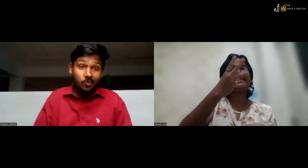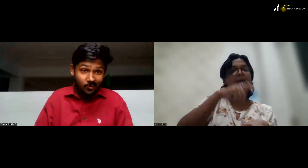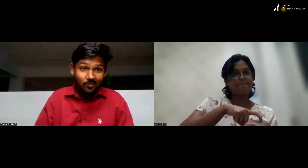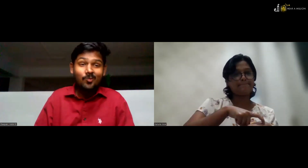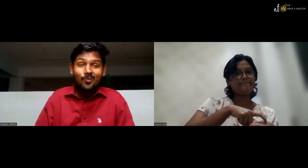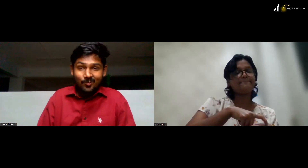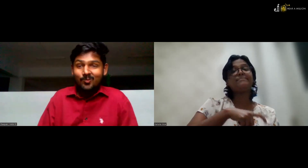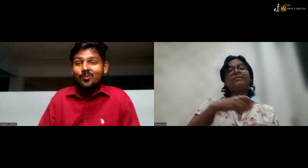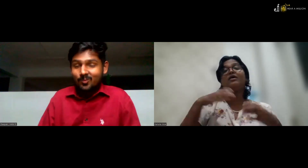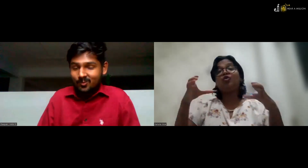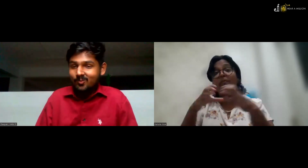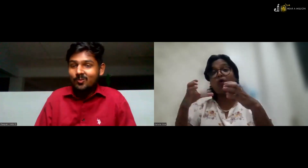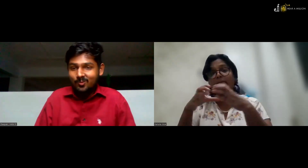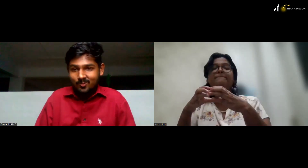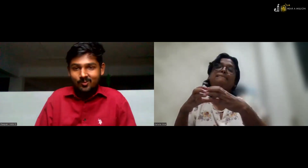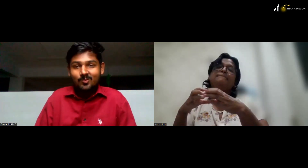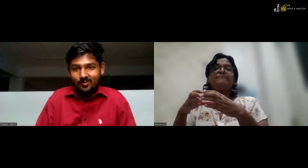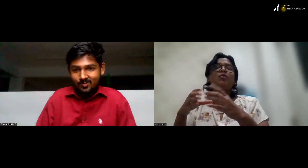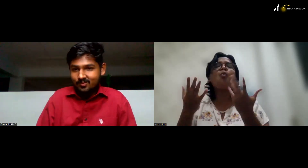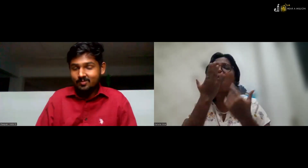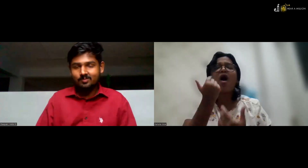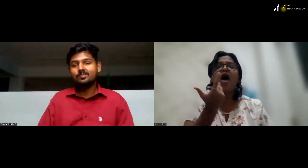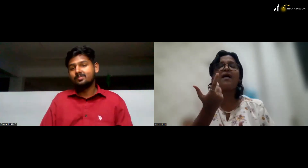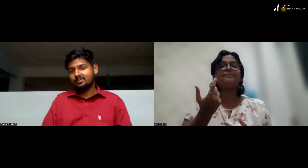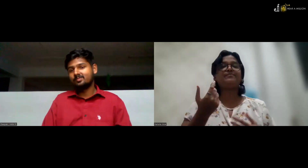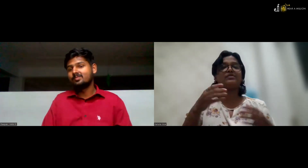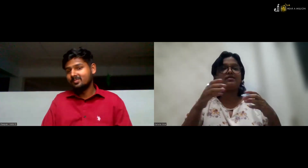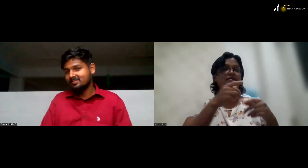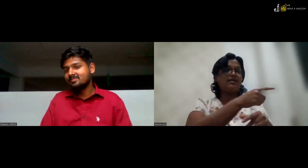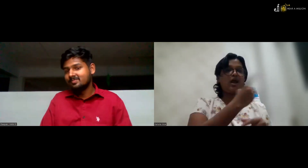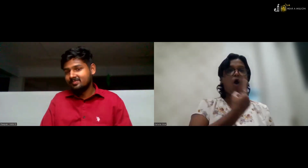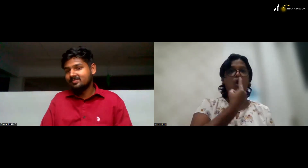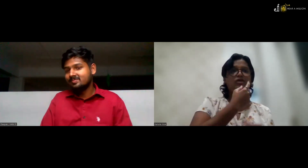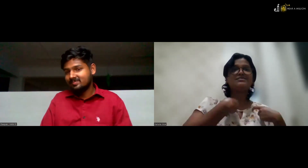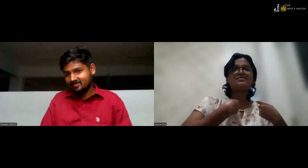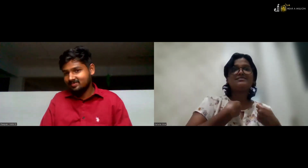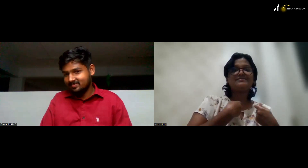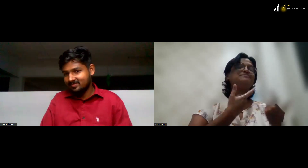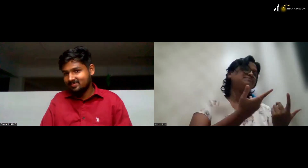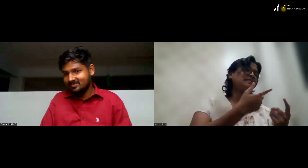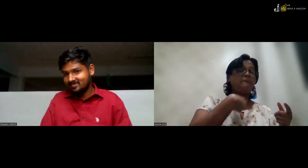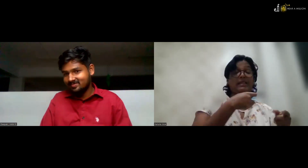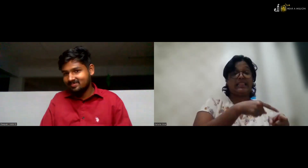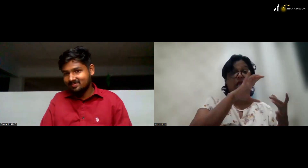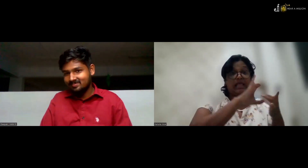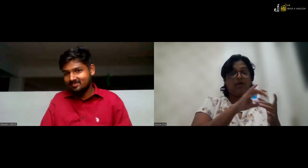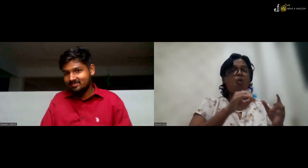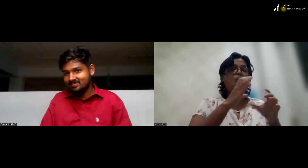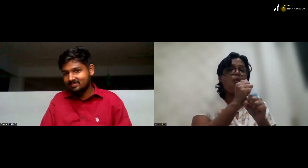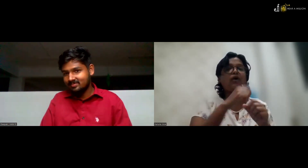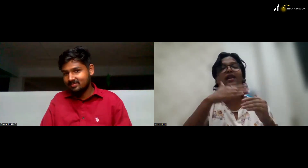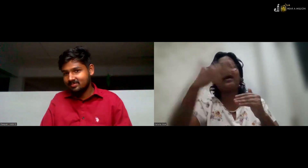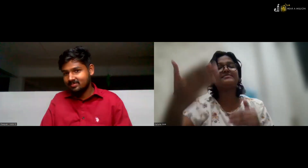So 3 time I went on solo trip along with the group also I went on the trip. So on